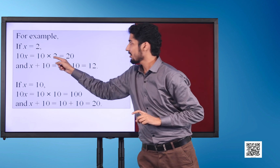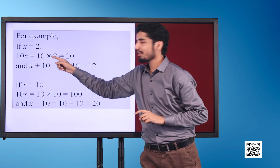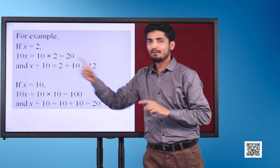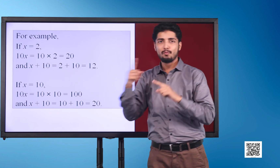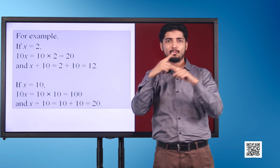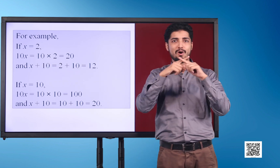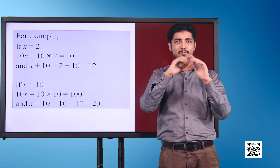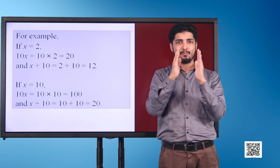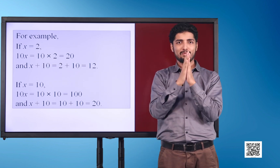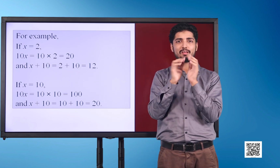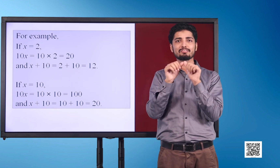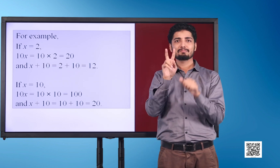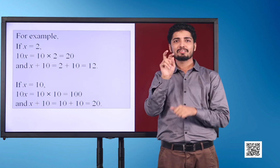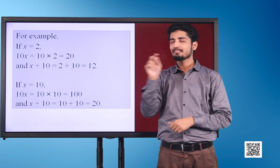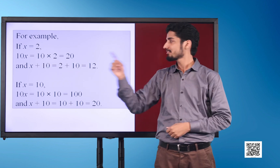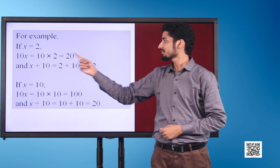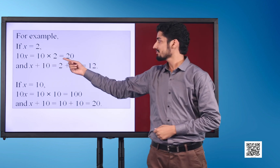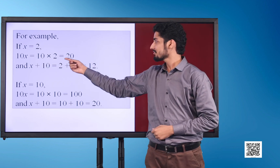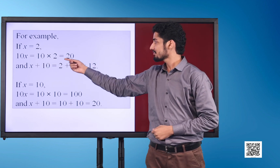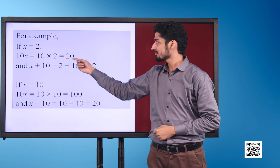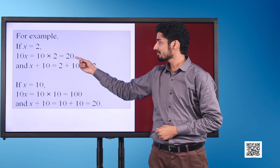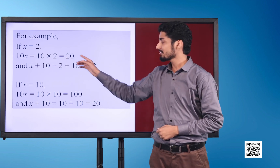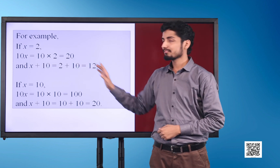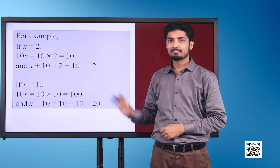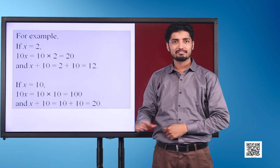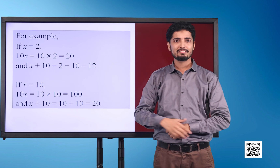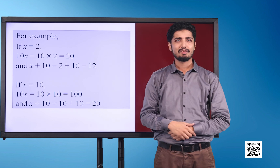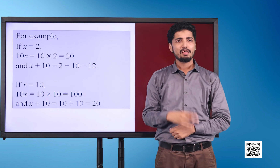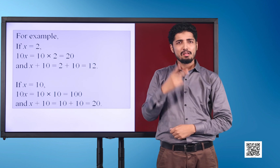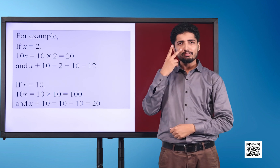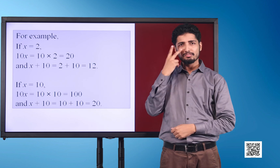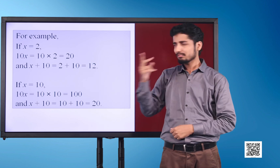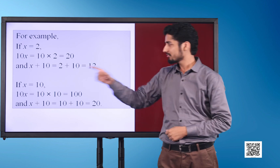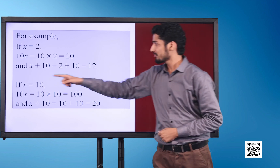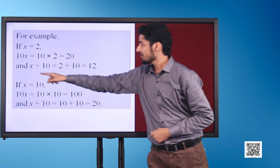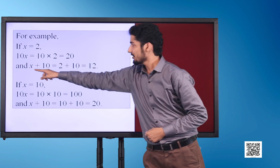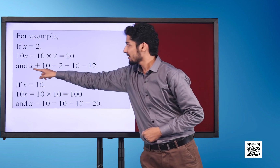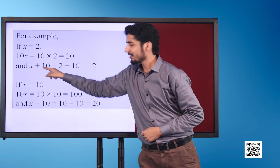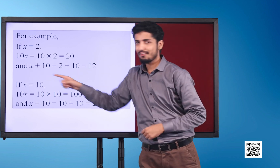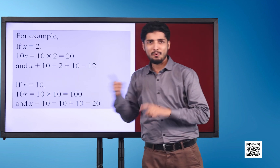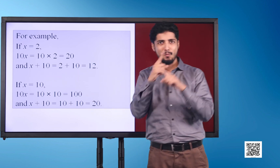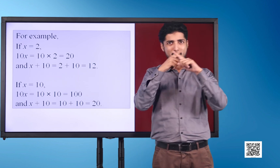which is equal to 20, and x plus 10 is equal to 2 plus 10 equal to 12.